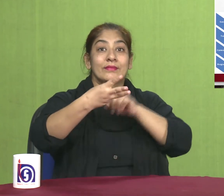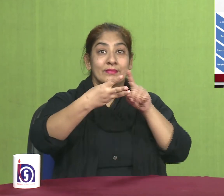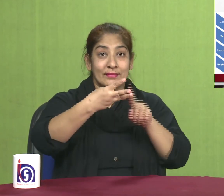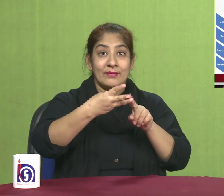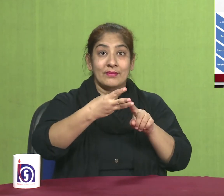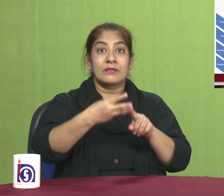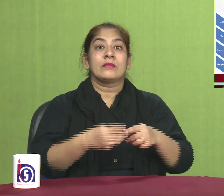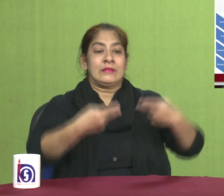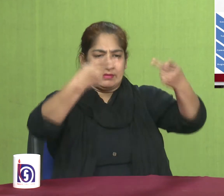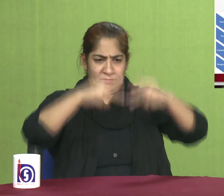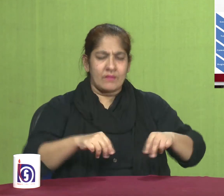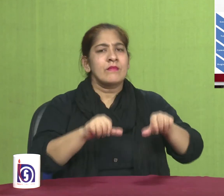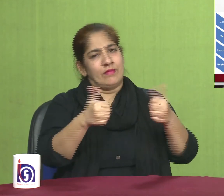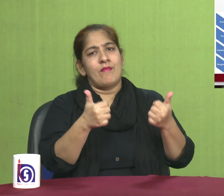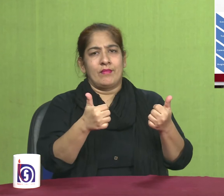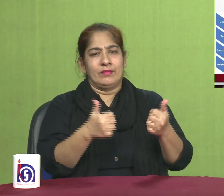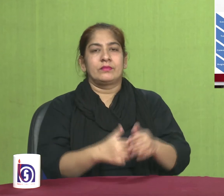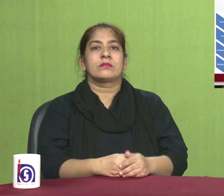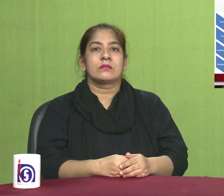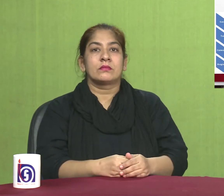The third one is convertibility.